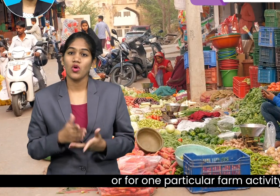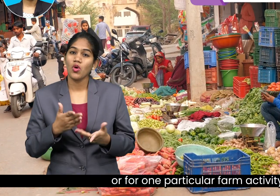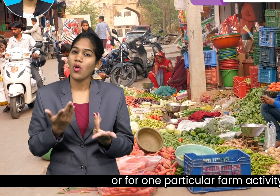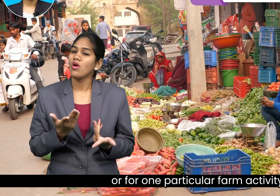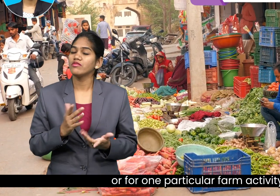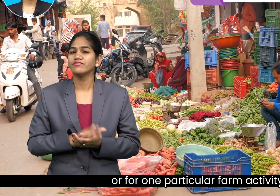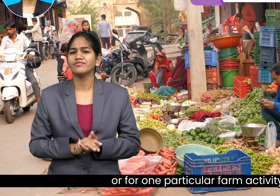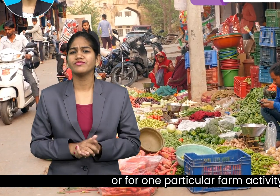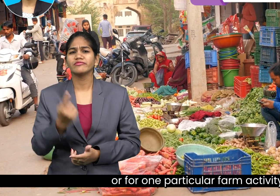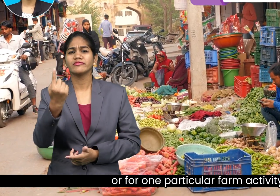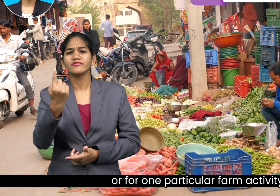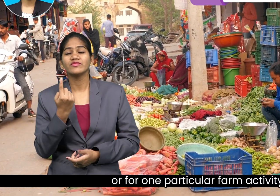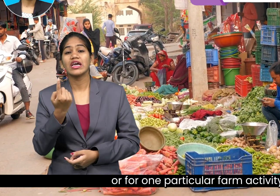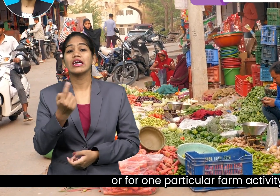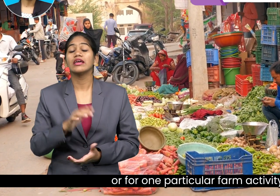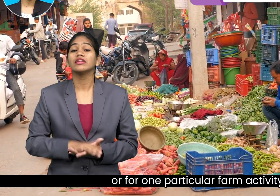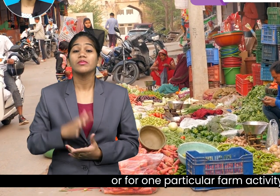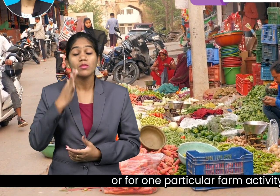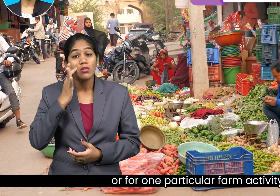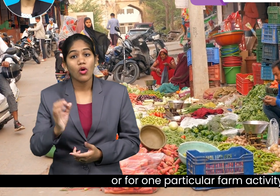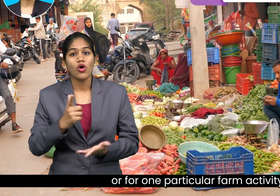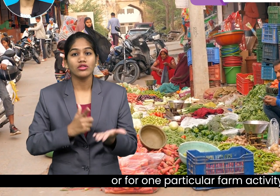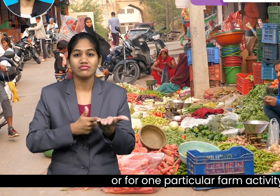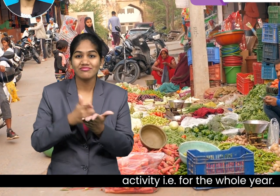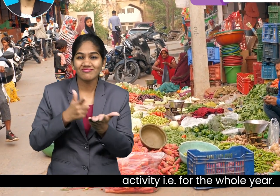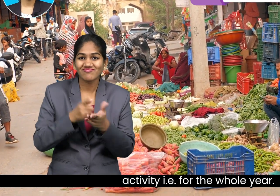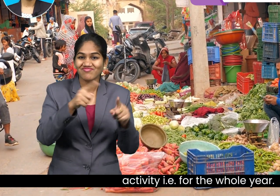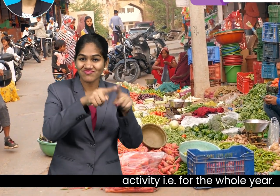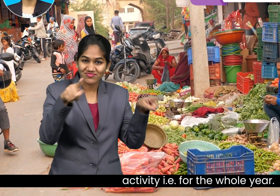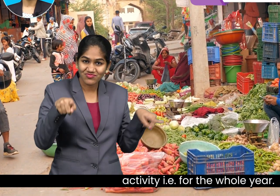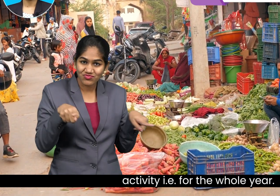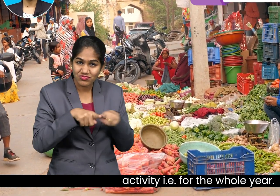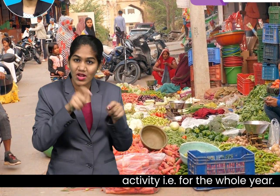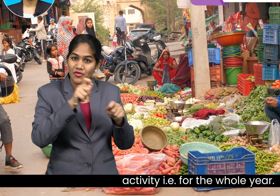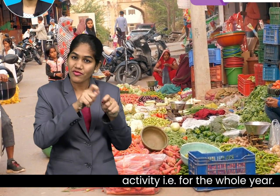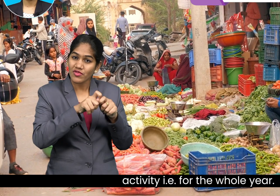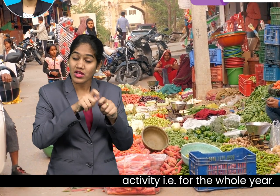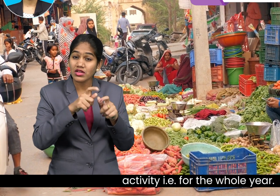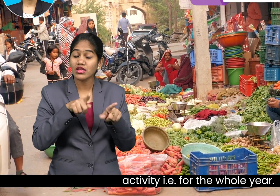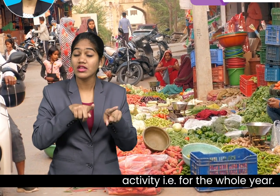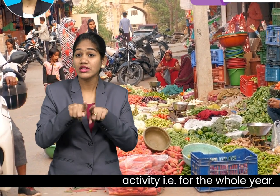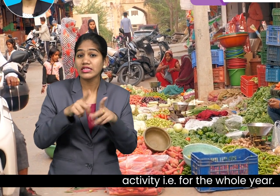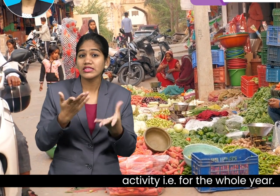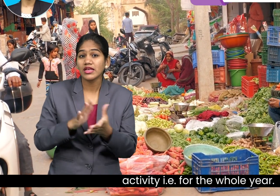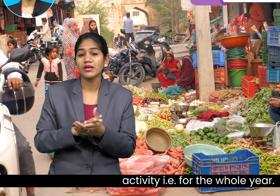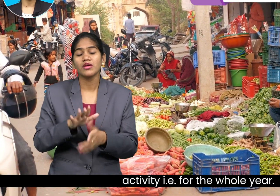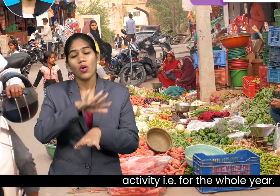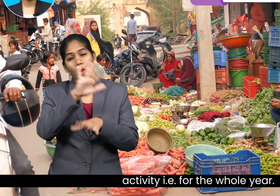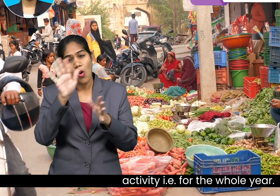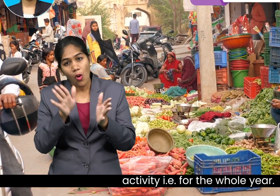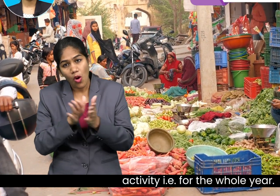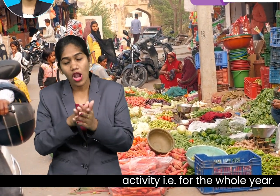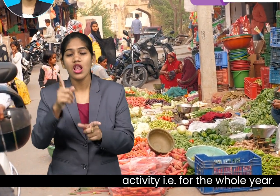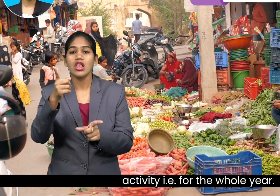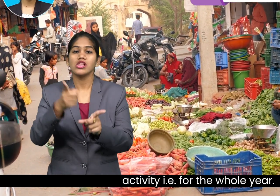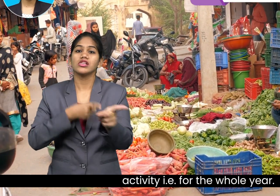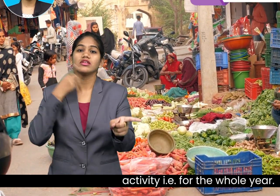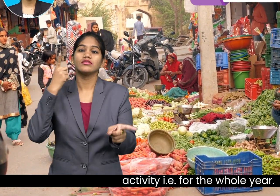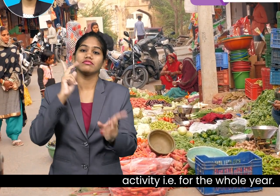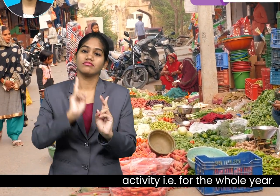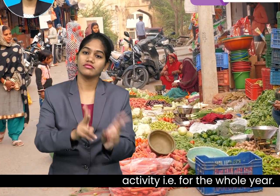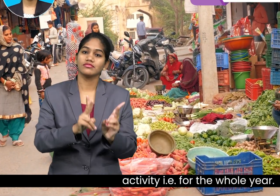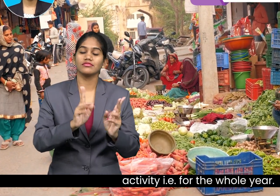or for one particular farm activity, that is, for the whole year.